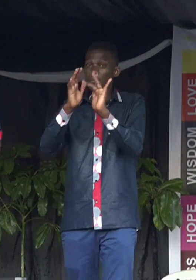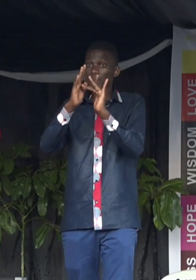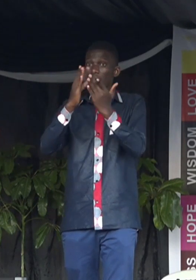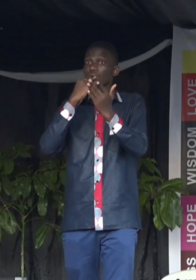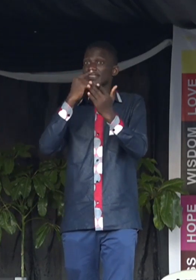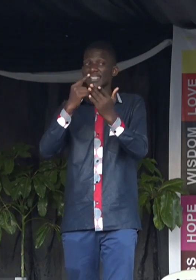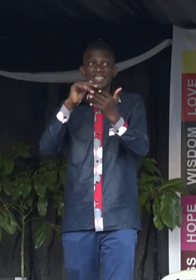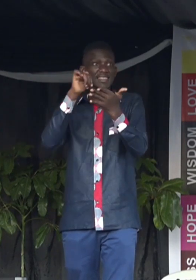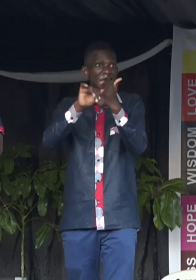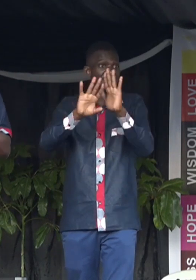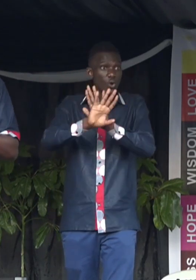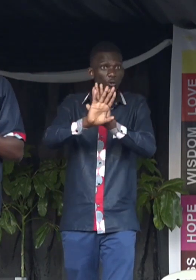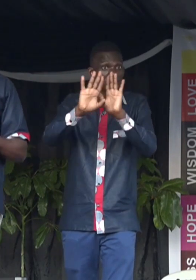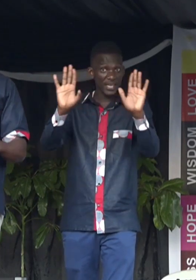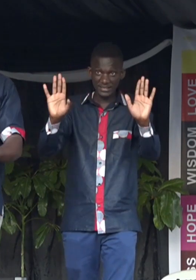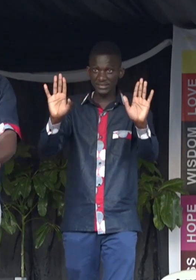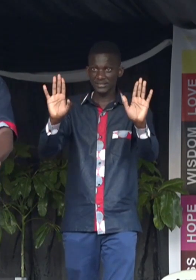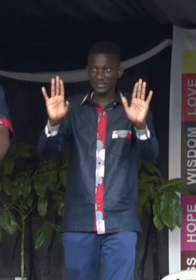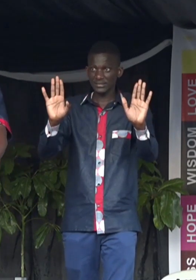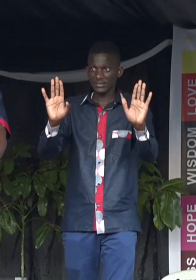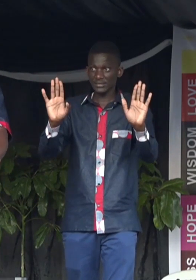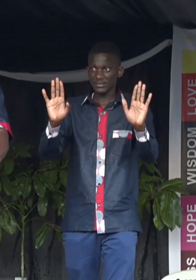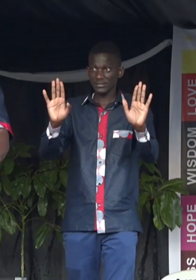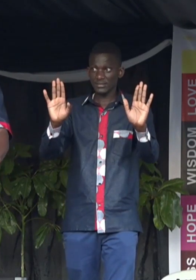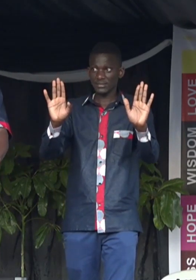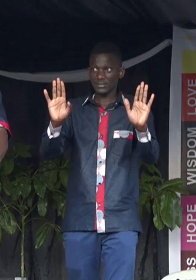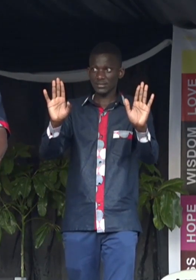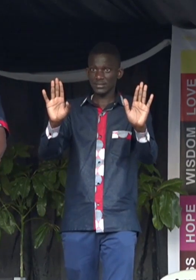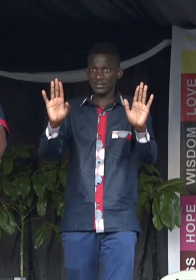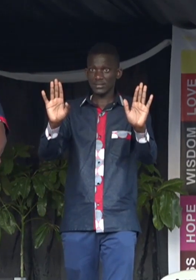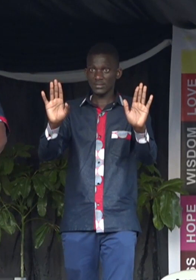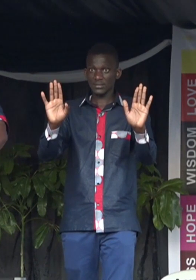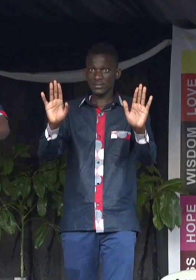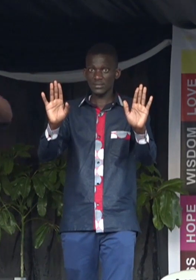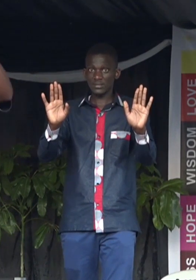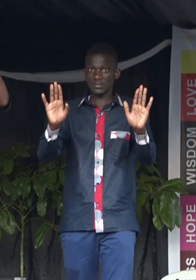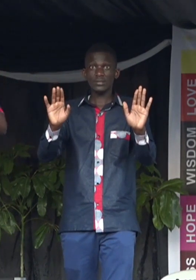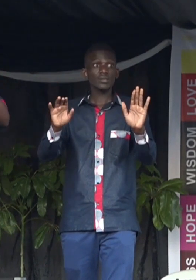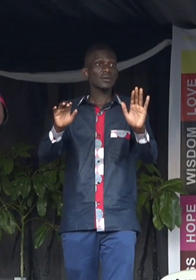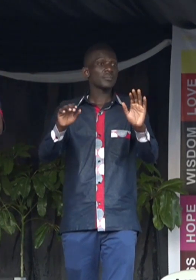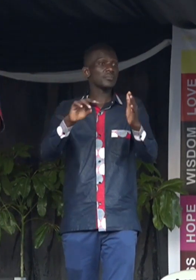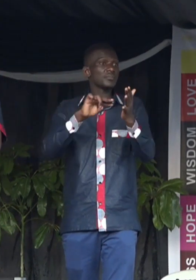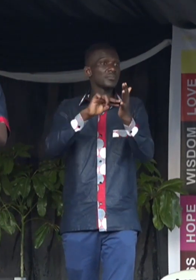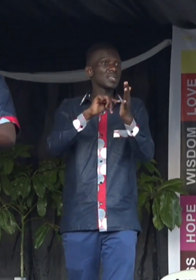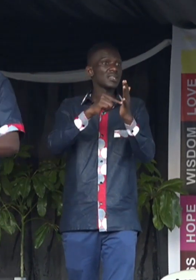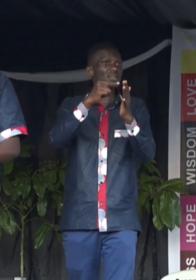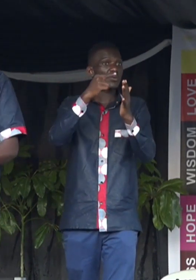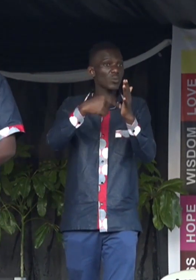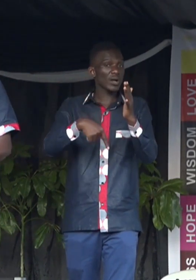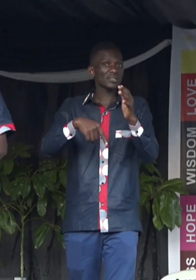obvious. Bible bwe gama nti echo kya bulijjo. Which means you can easily fall for